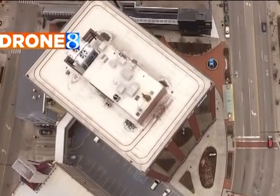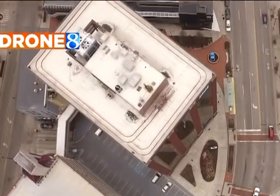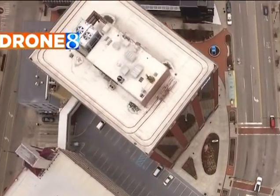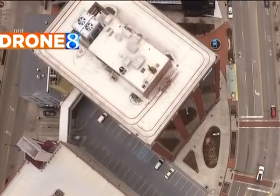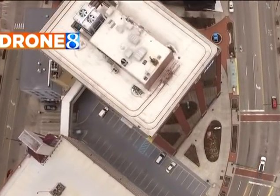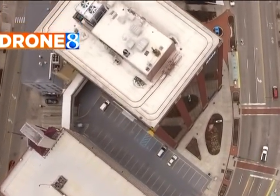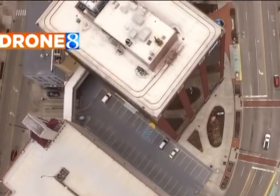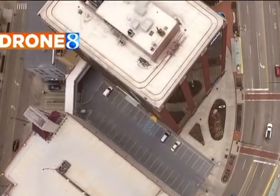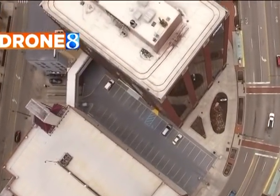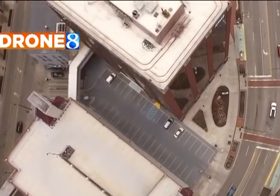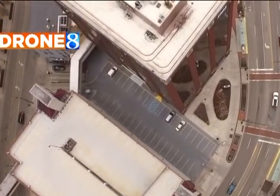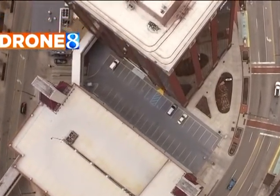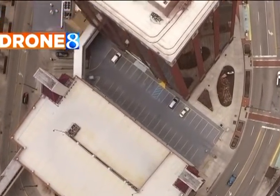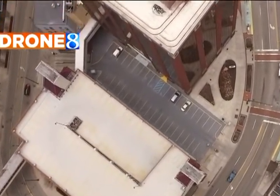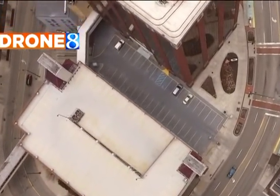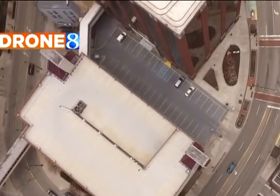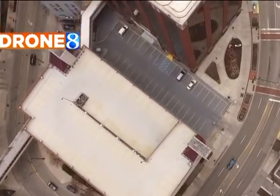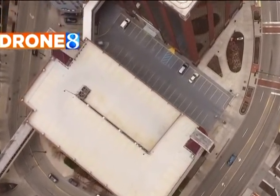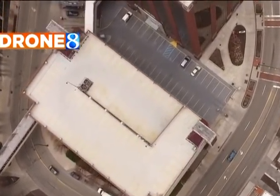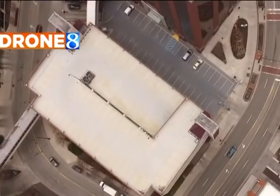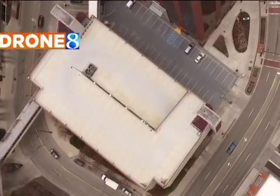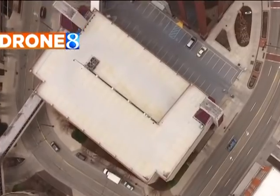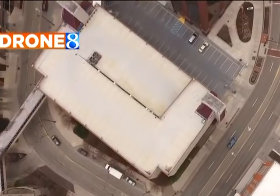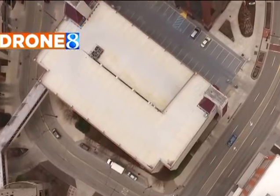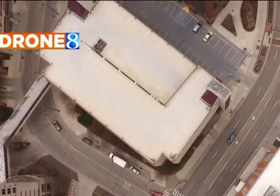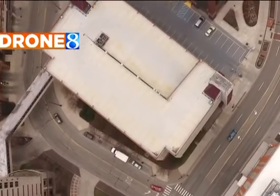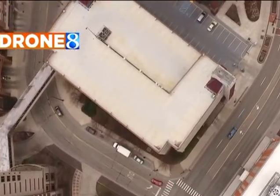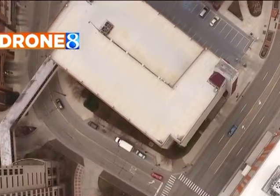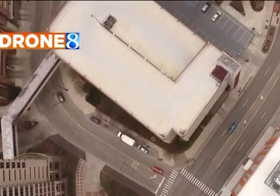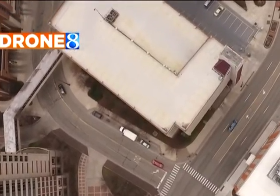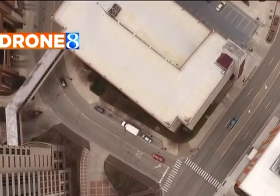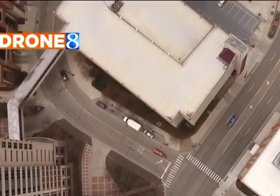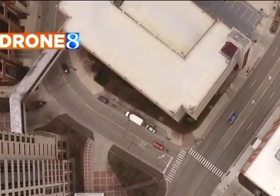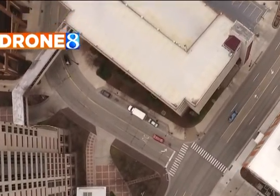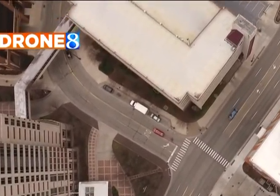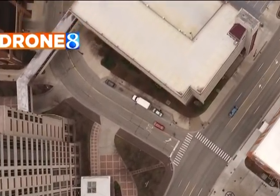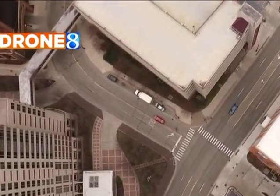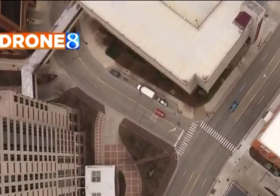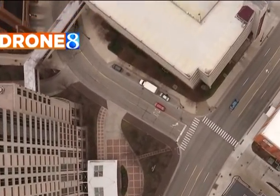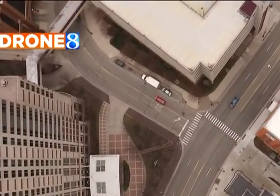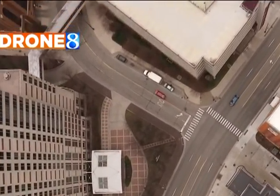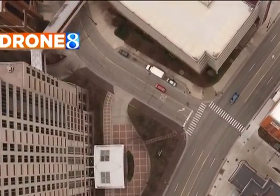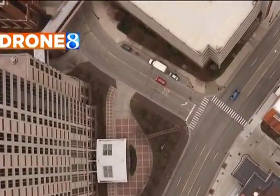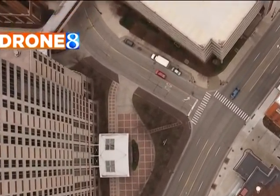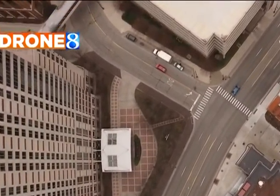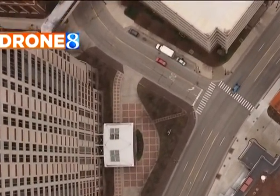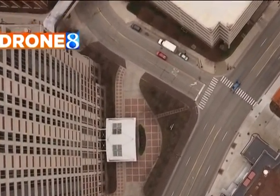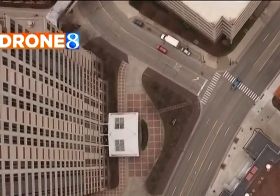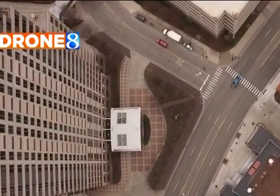with the COVID-19 crisis in Michigan. Our coverage will continue coming up in 30 minutes on News 8 at noon.